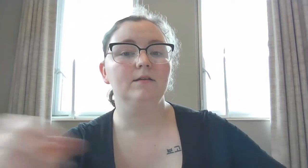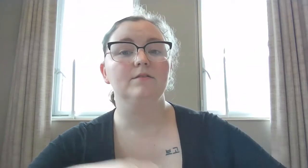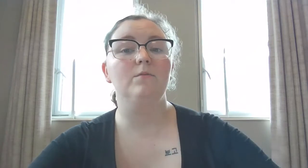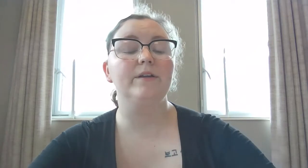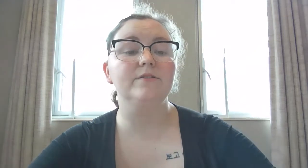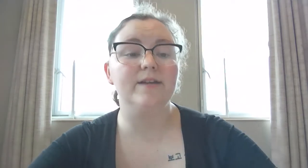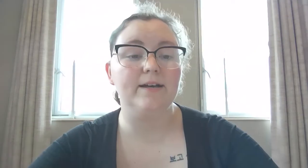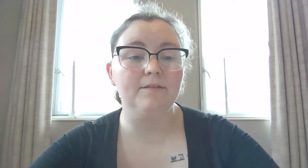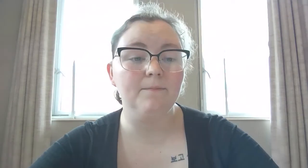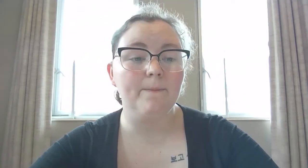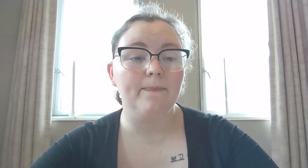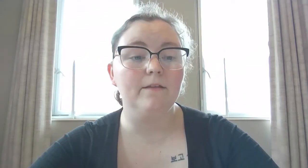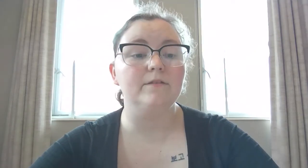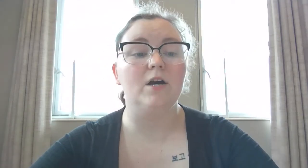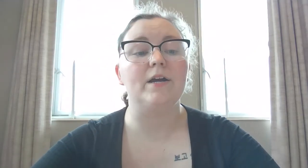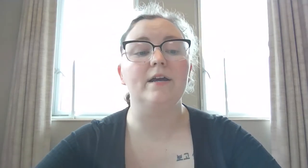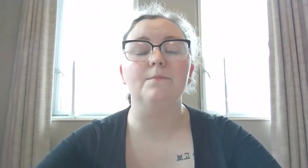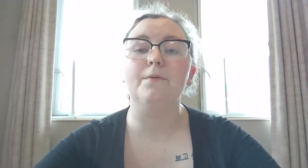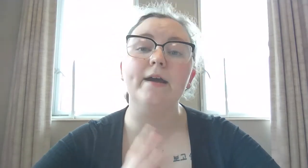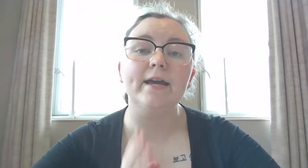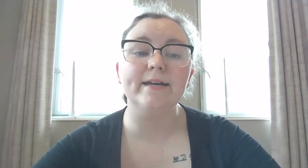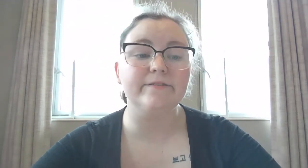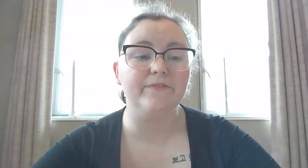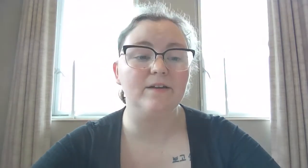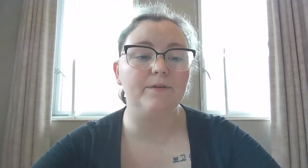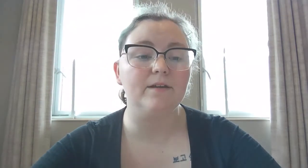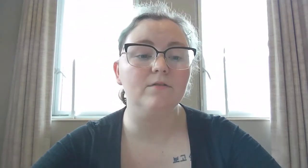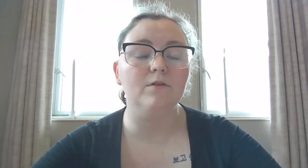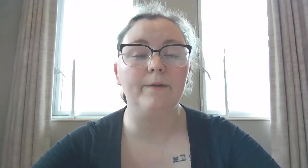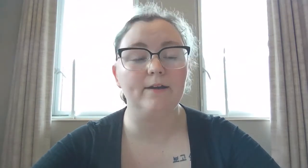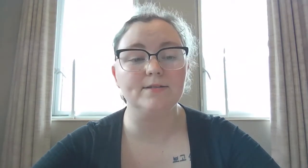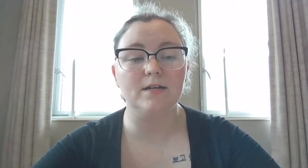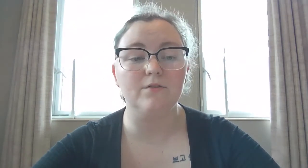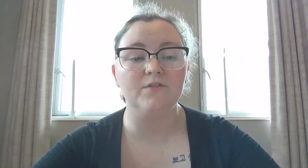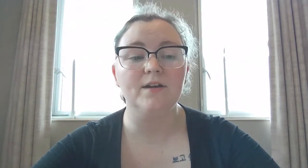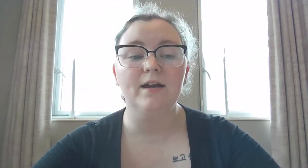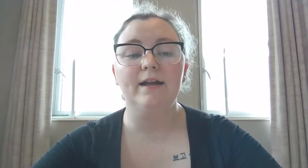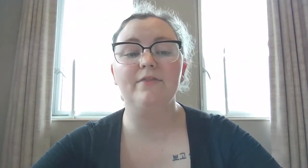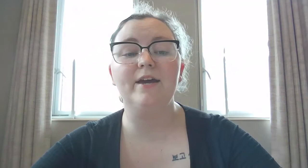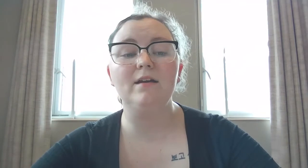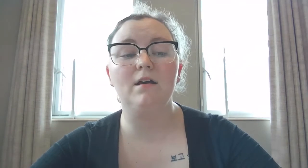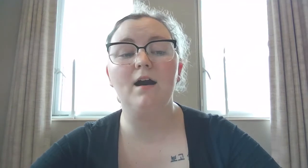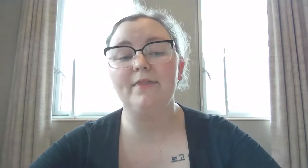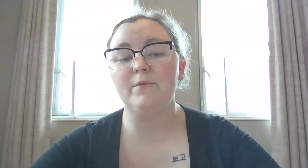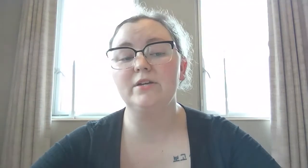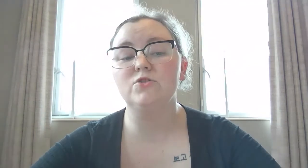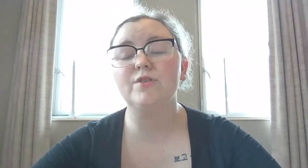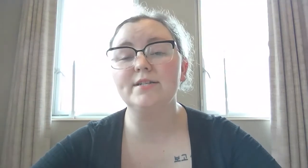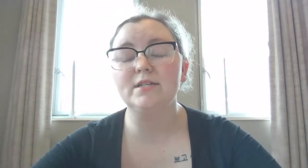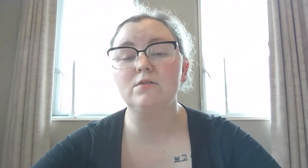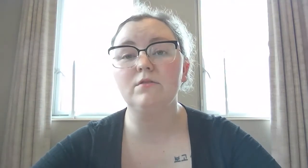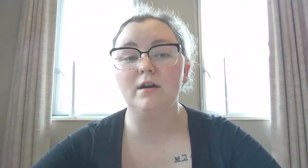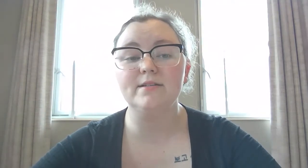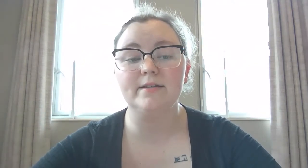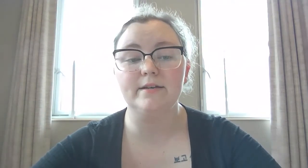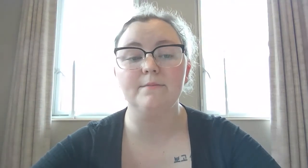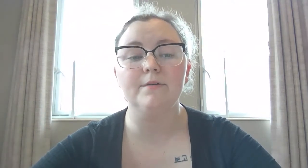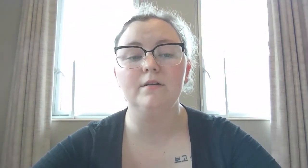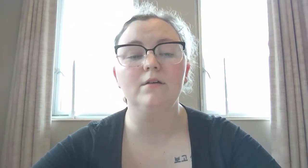So when you're done talking, pray as a family or by yourself and thank God that we can trust and hold on to Him